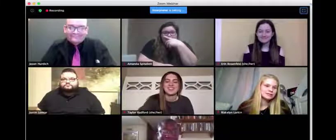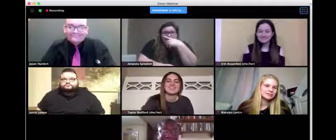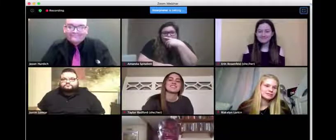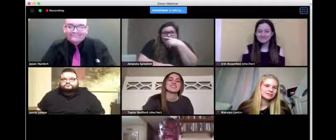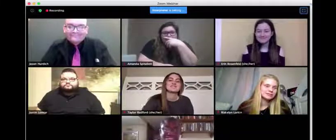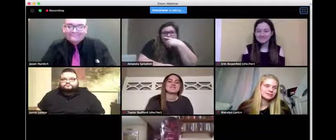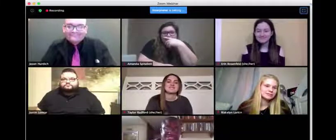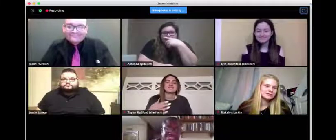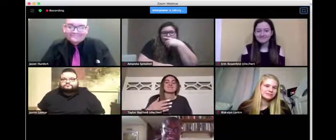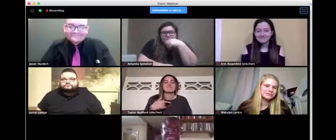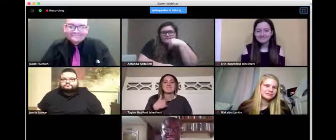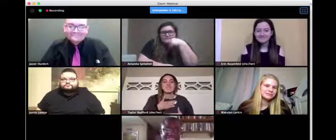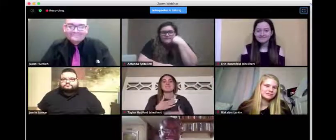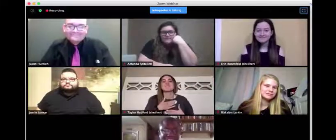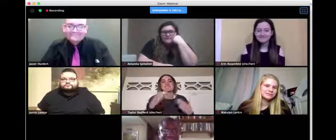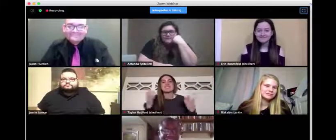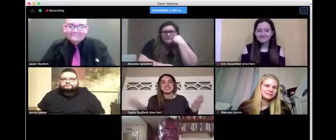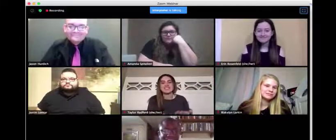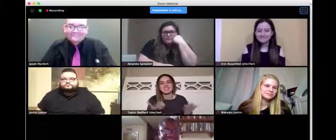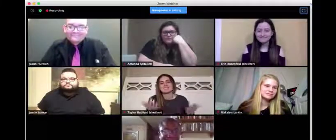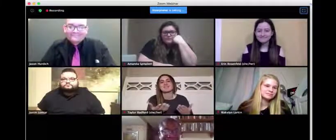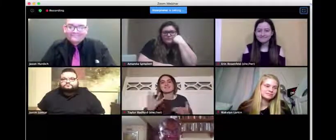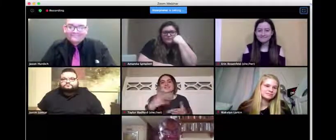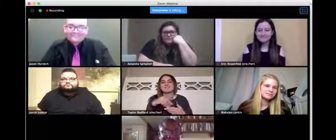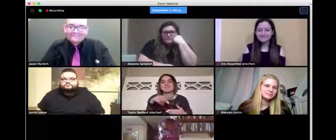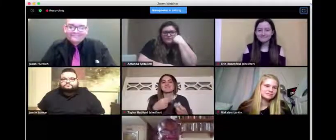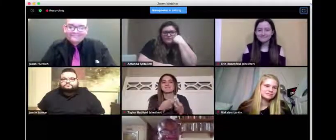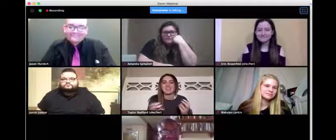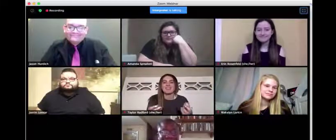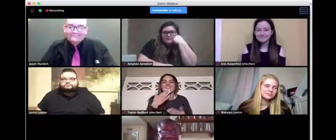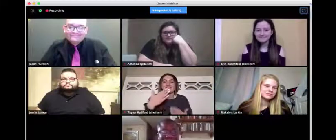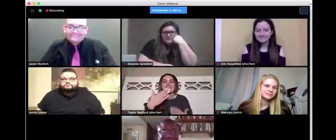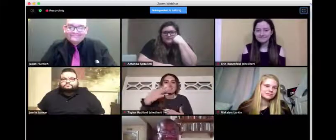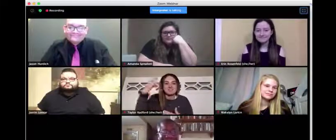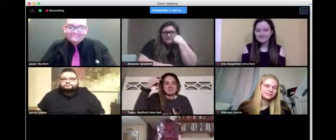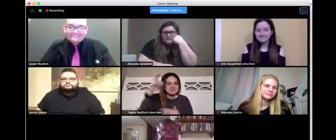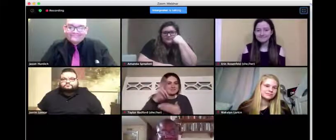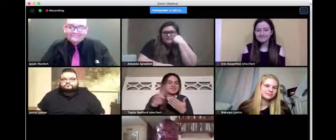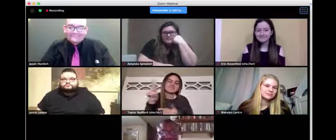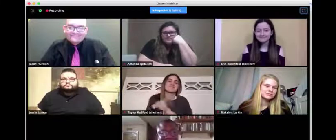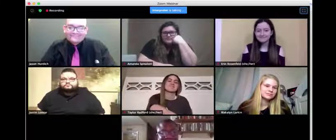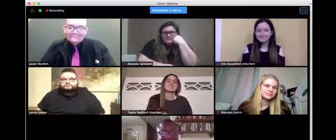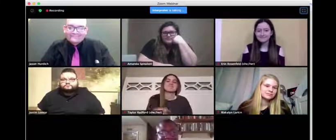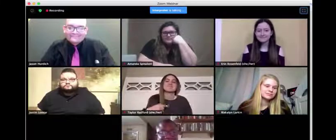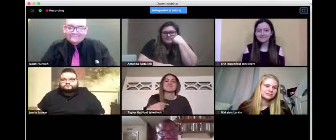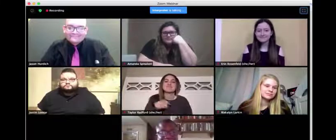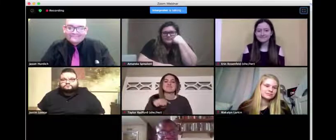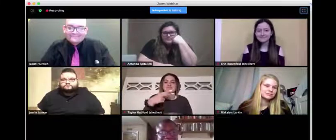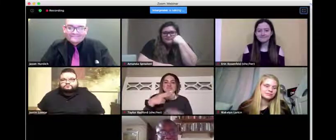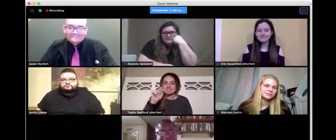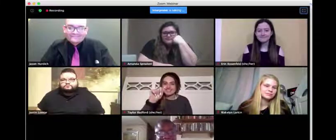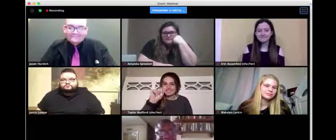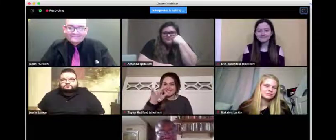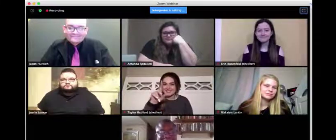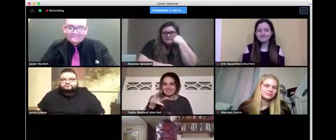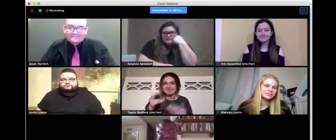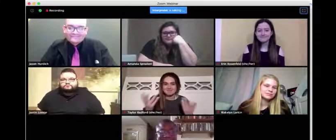group. Clemson University is great. My name is Taylor, and I'm 16. I'm a full-time high school student, and